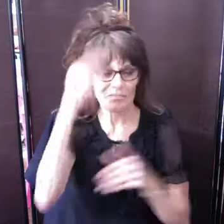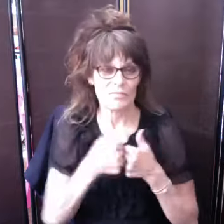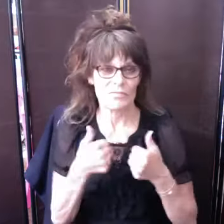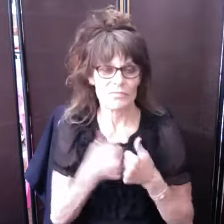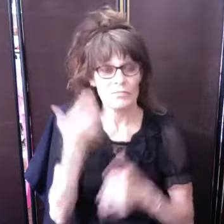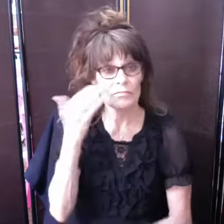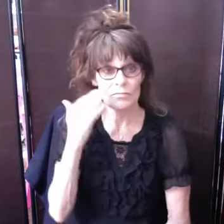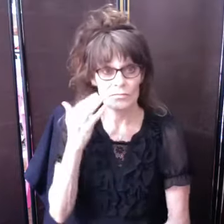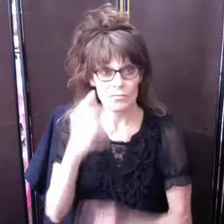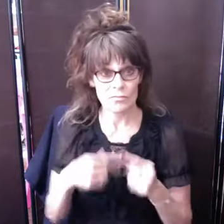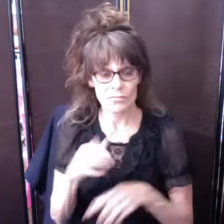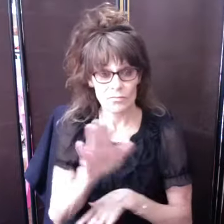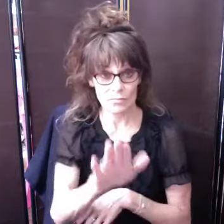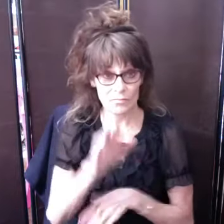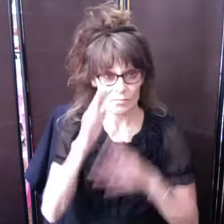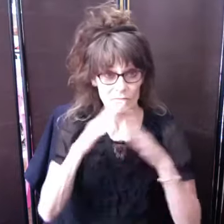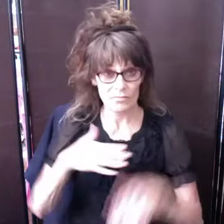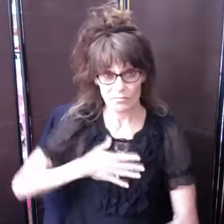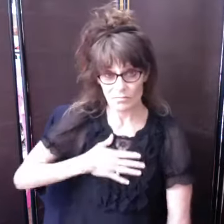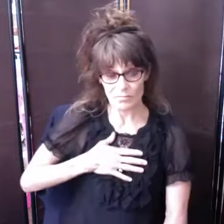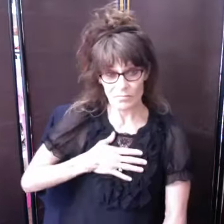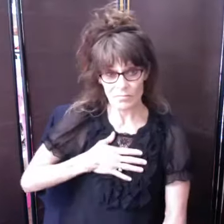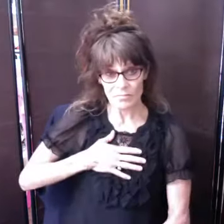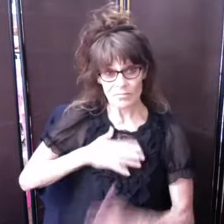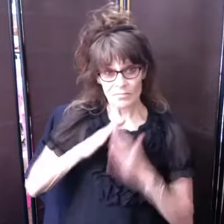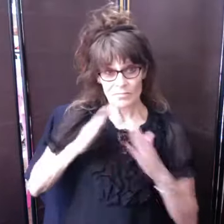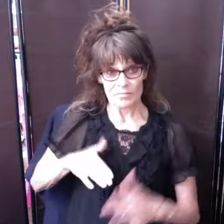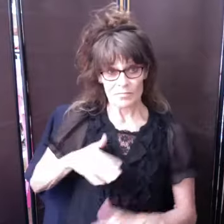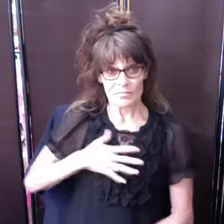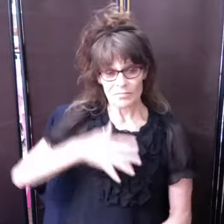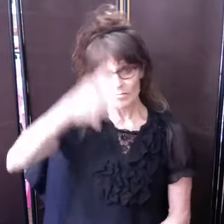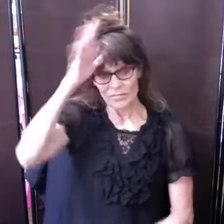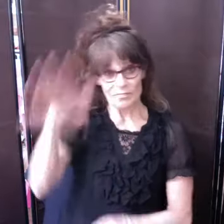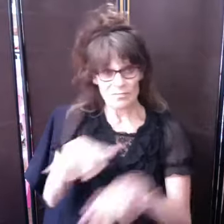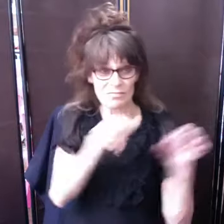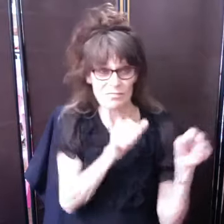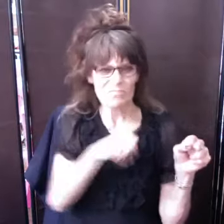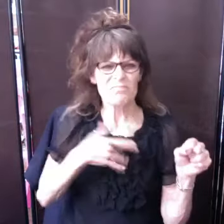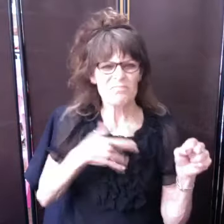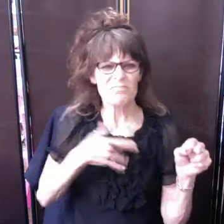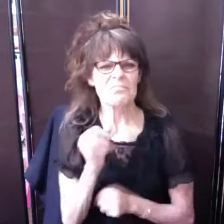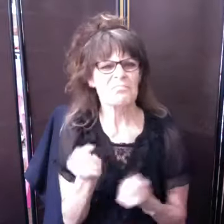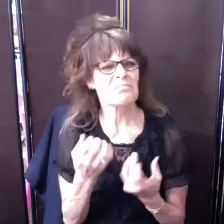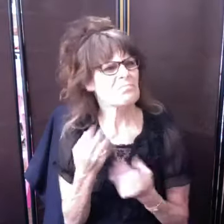girl, but I can tell you in my house, my dad had been gone 3 days. It was 100 years. And he had a pattern. He had a project. I